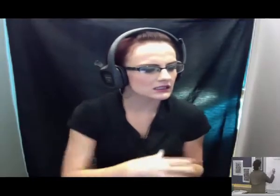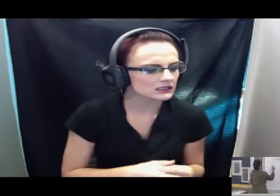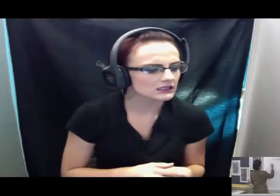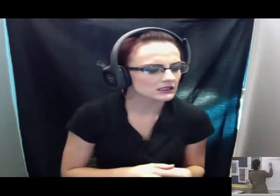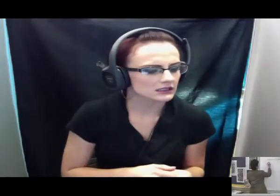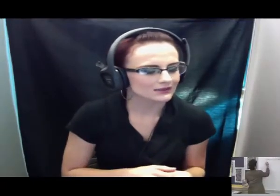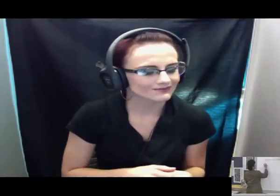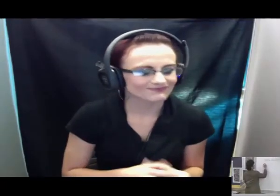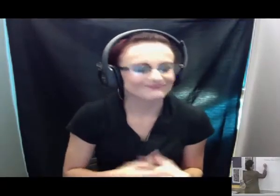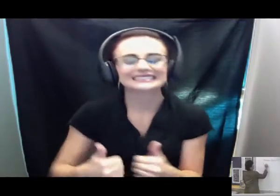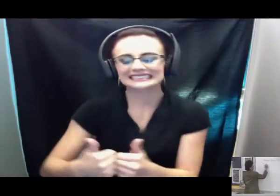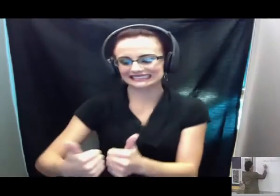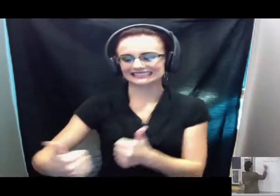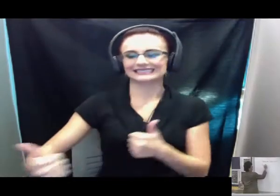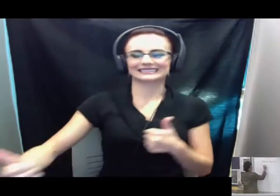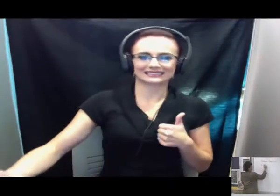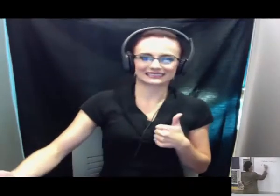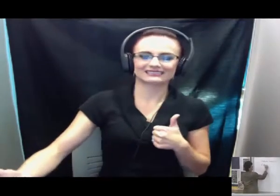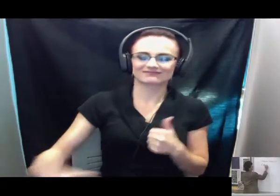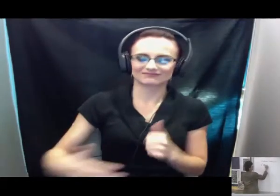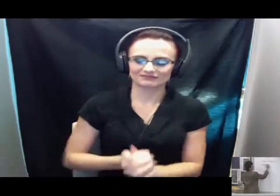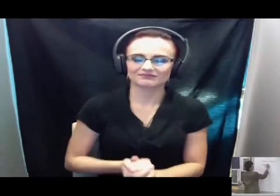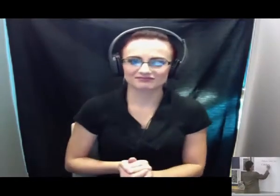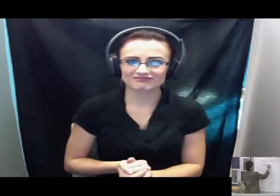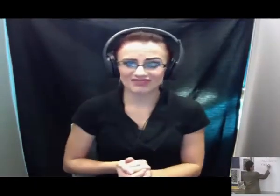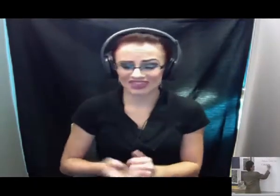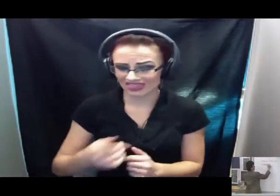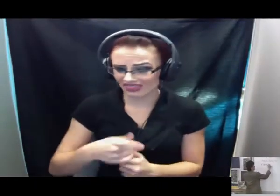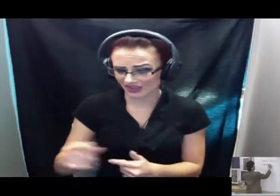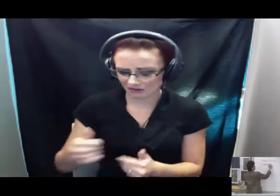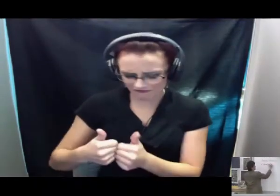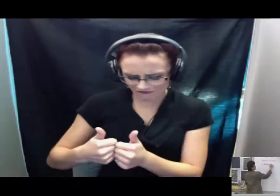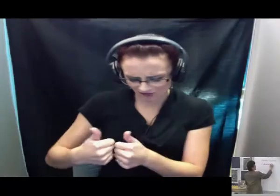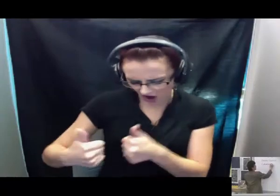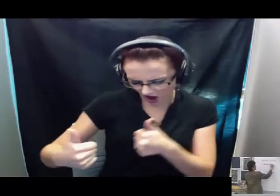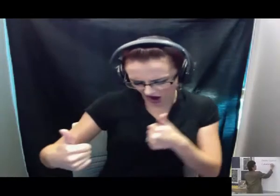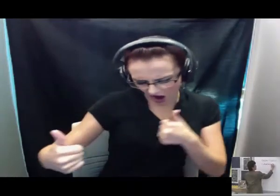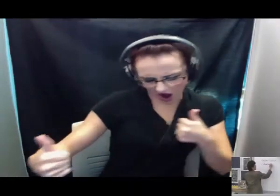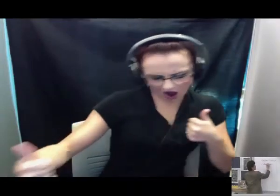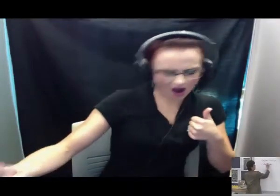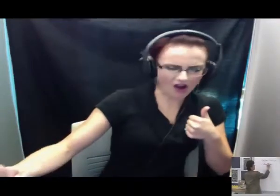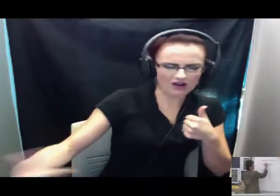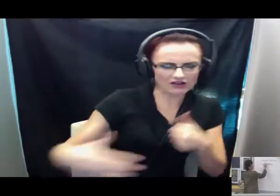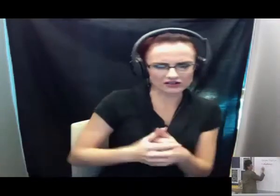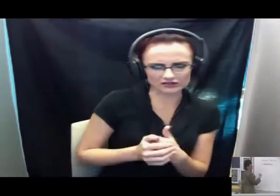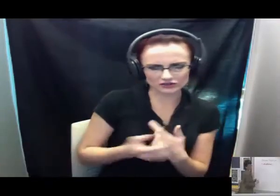All right, distance. They were a long ways away from where they were fighting.